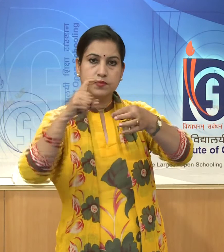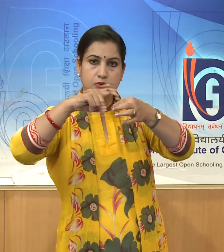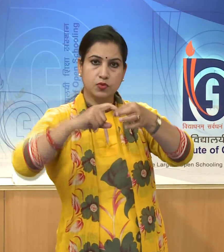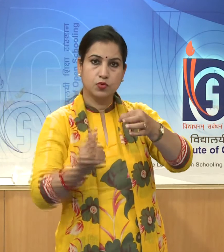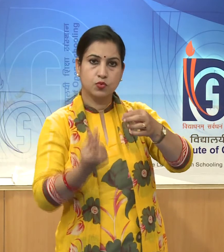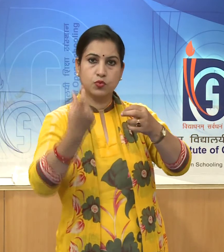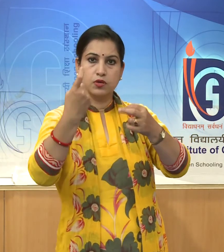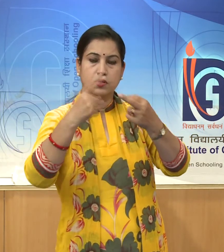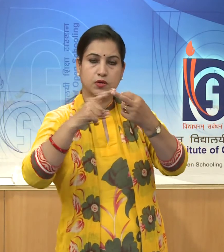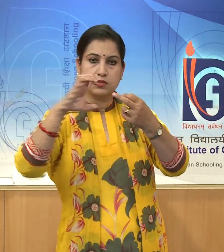and